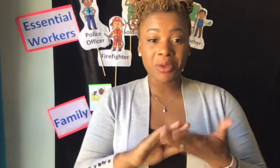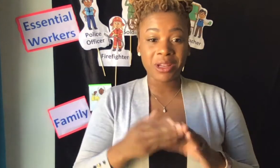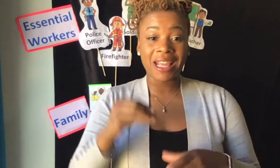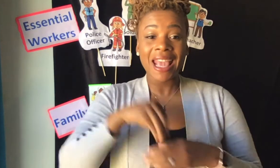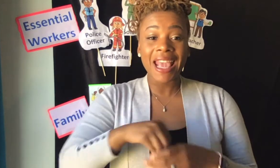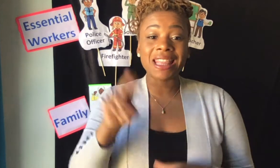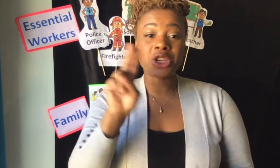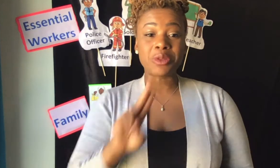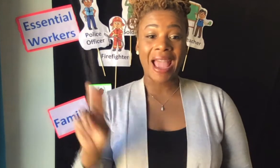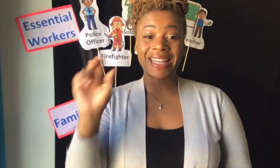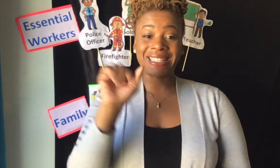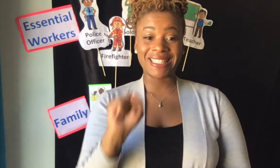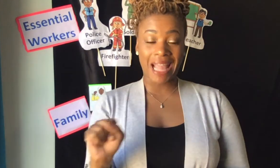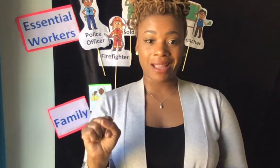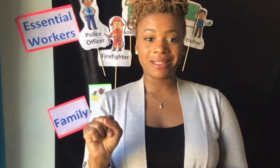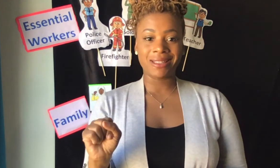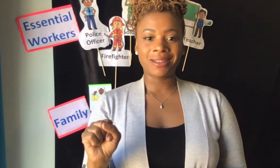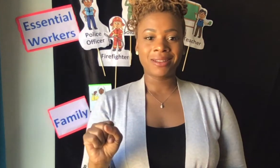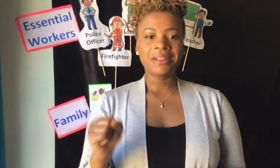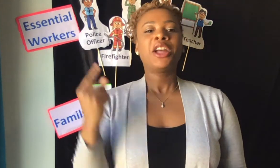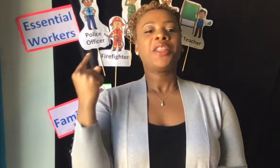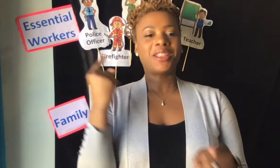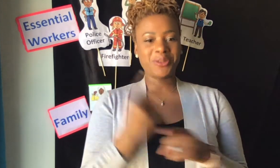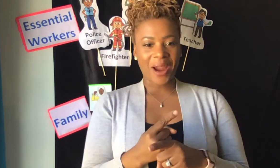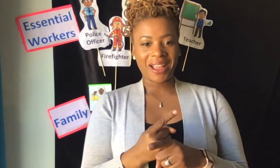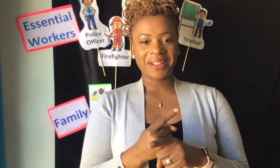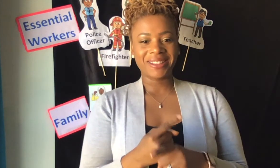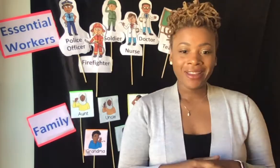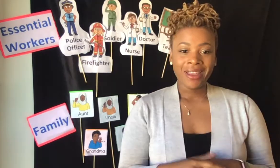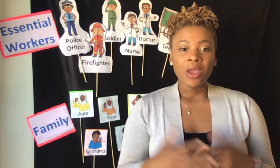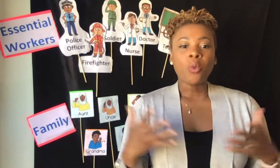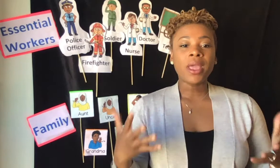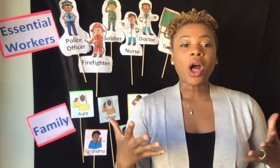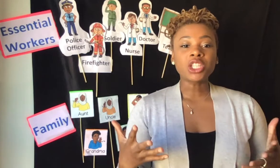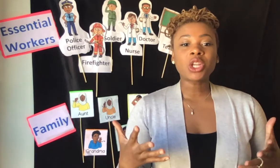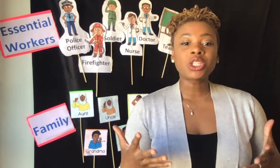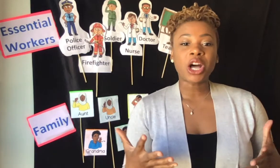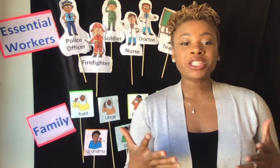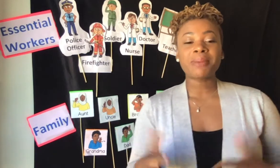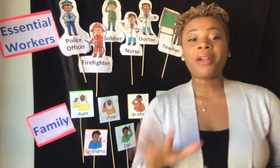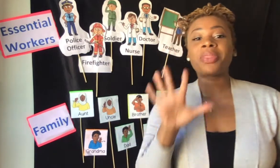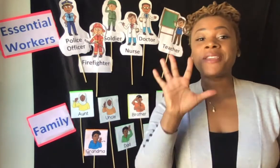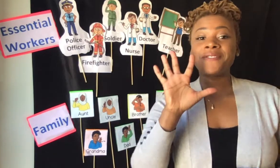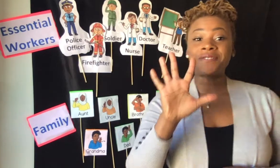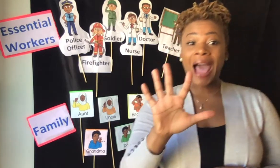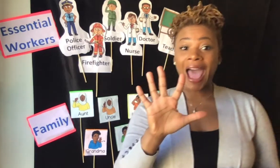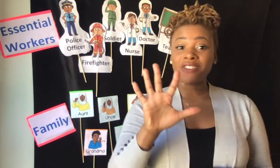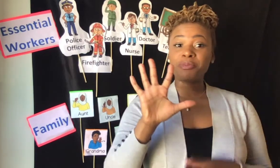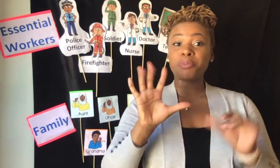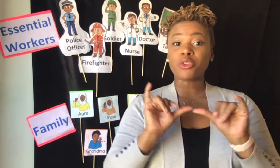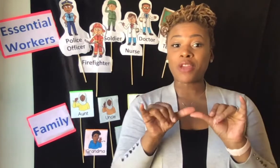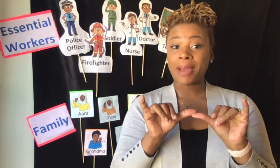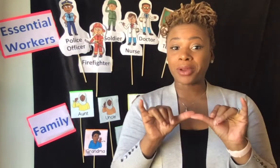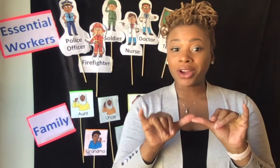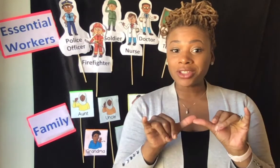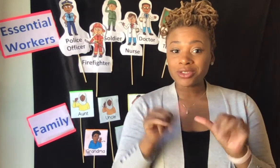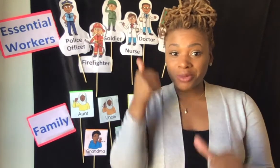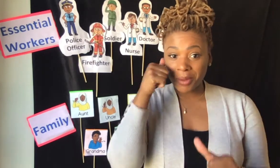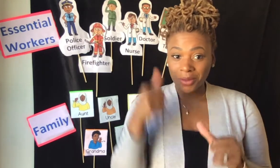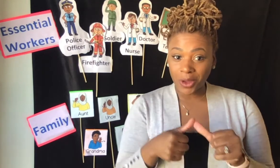community in the United States. That's right. We also talked about the 5 parameters. Remember